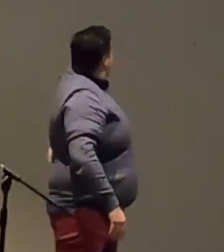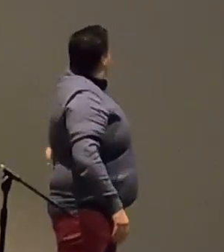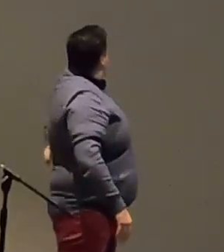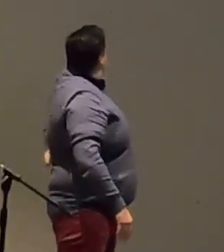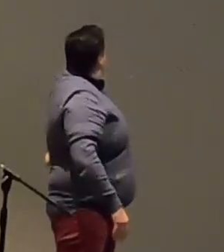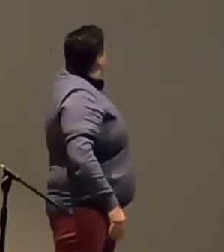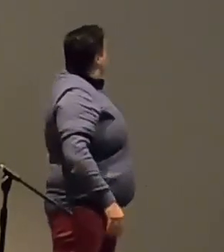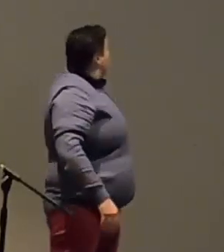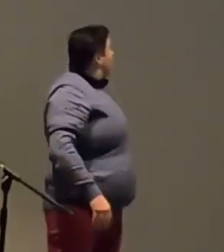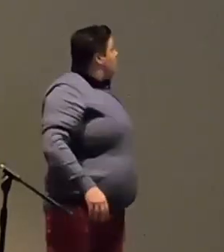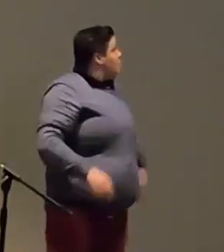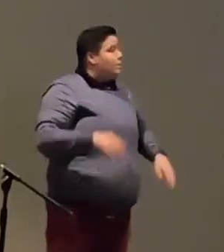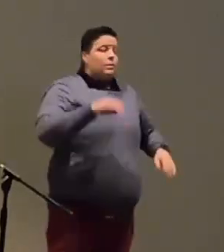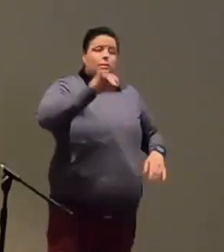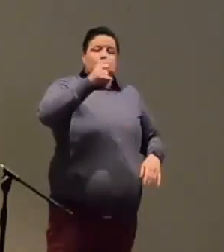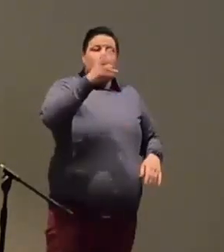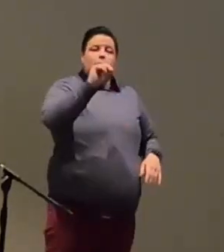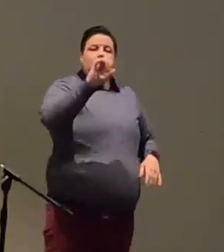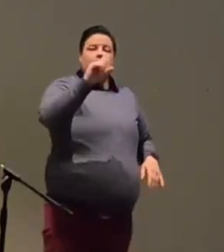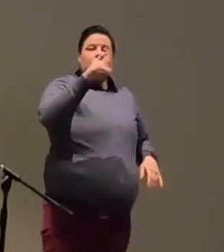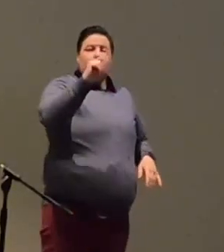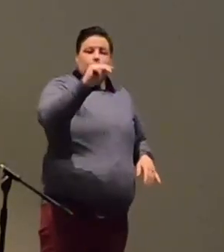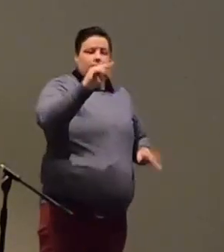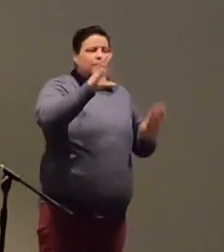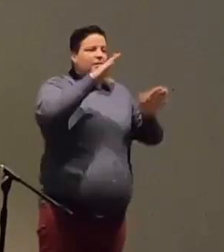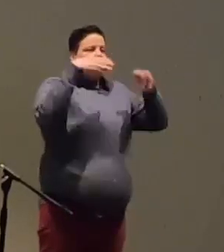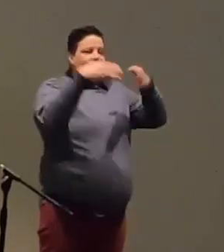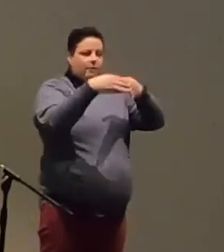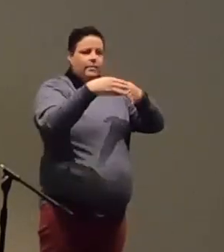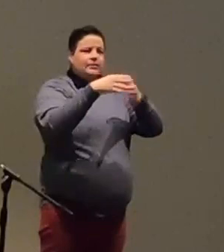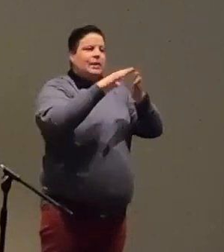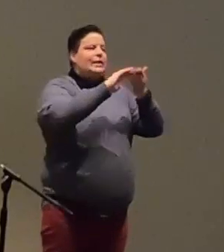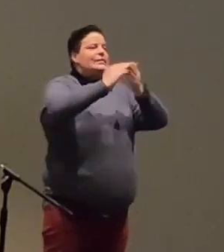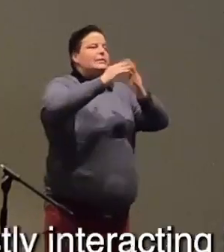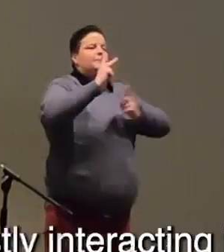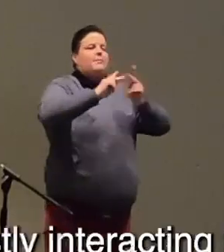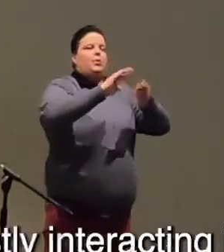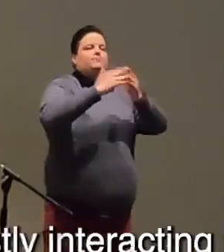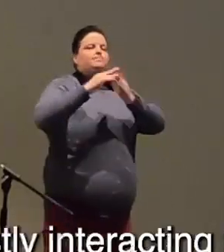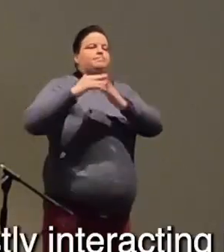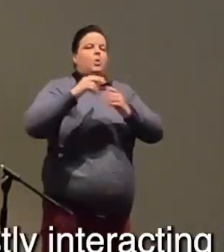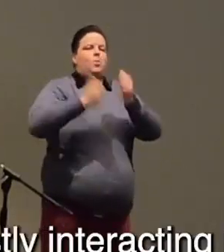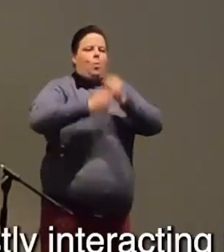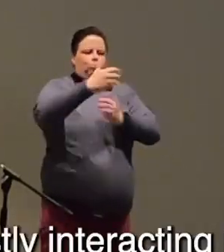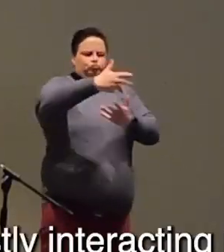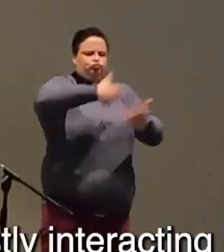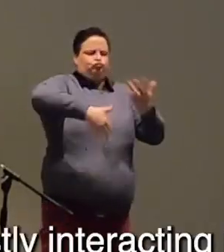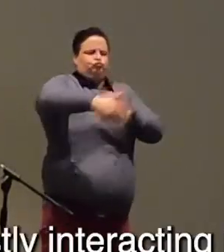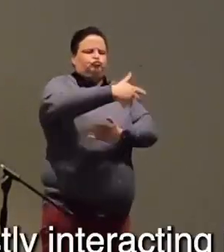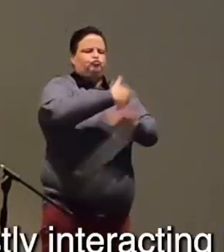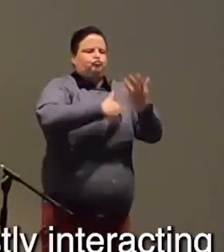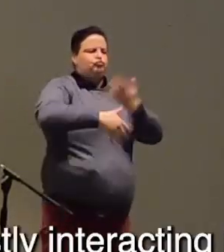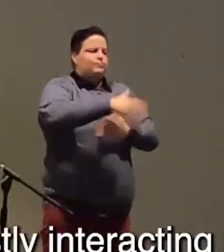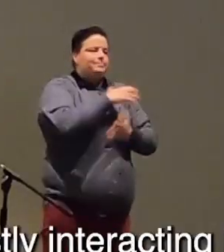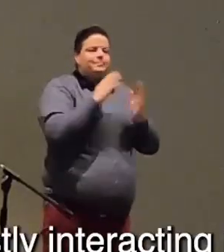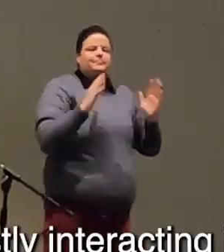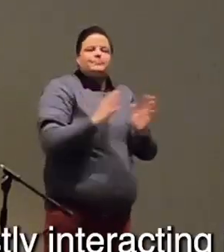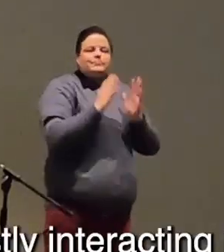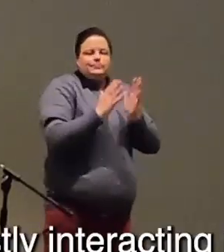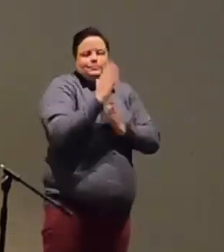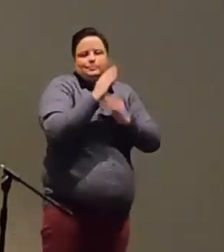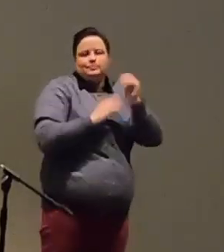Our next artist, John Sloan, again focuses on city dwellers, mostly interacting in intimate settings